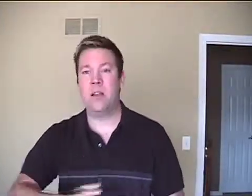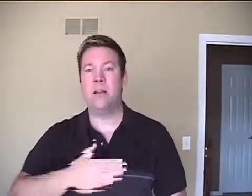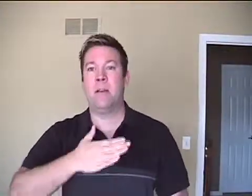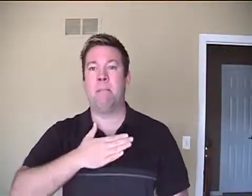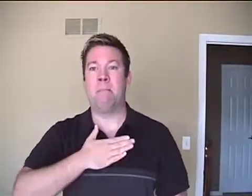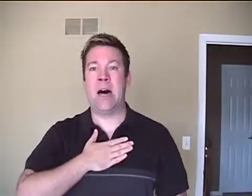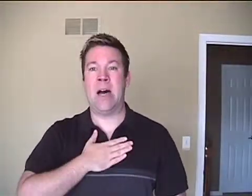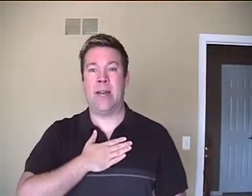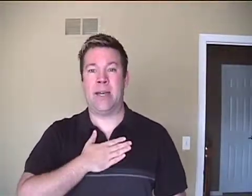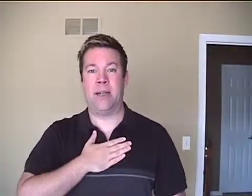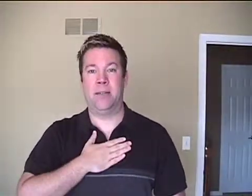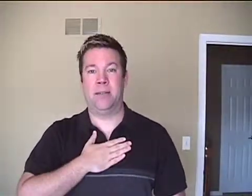My.